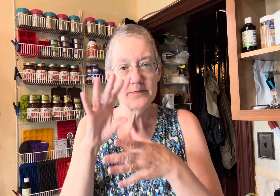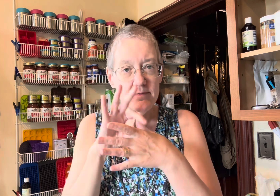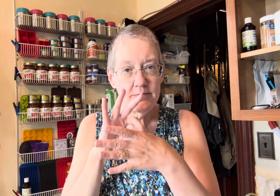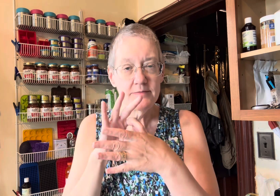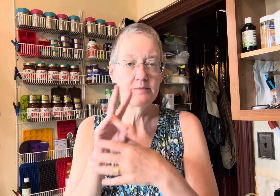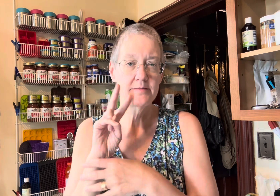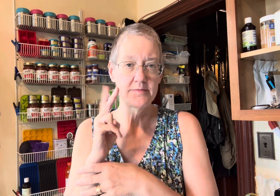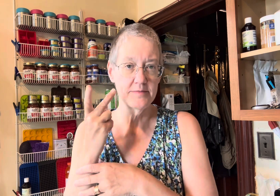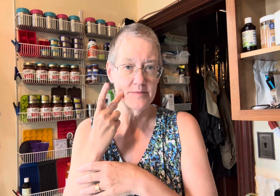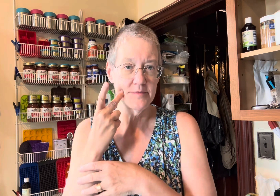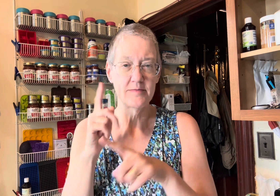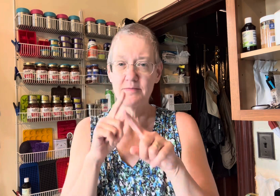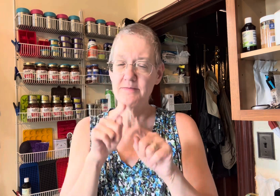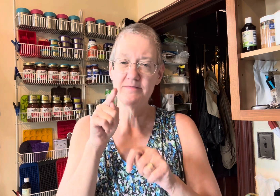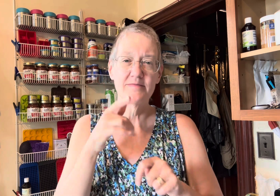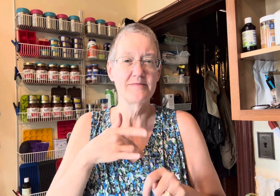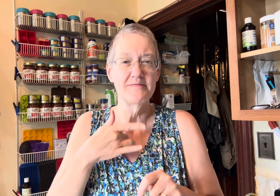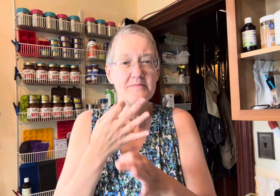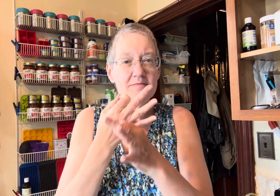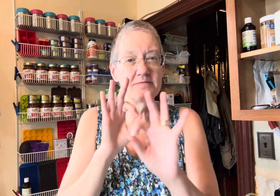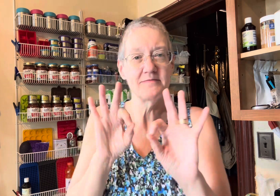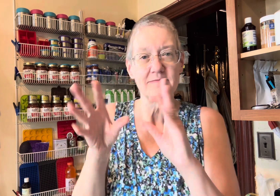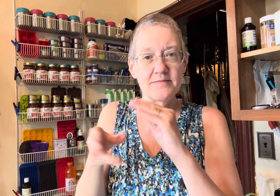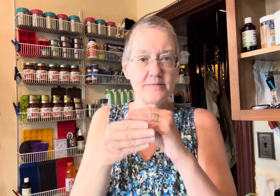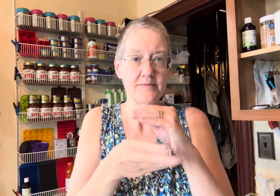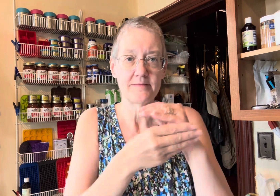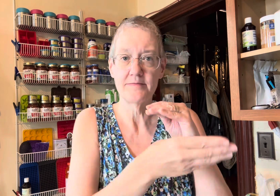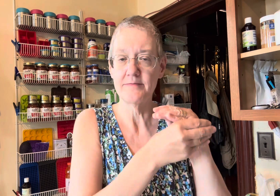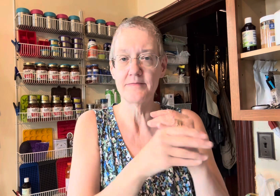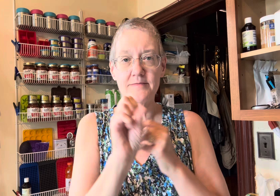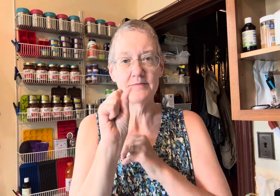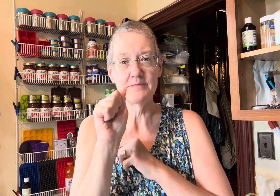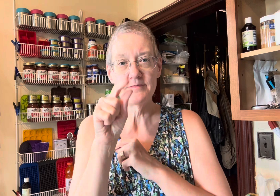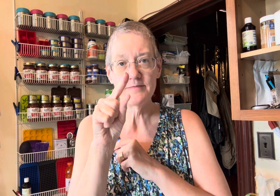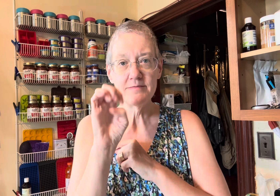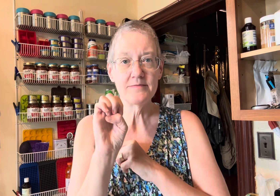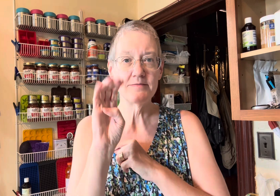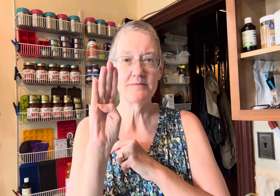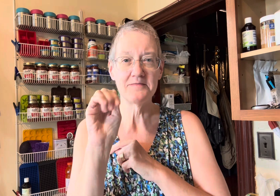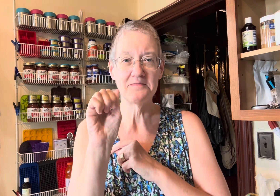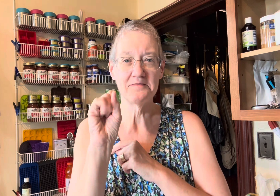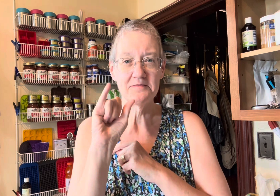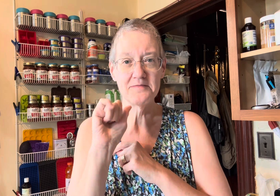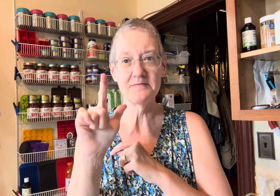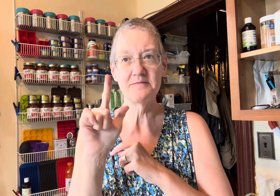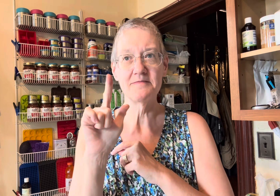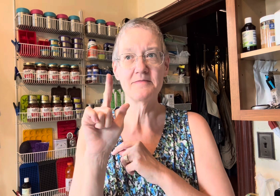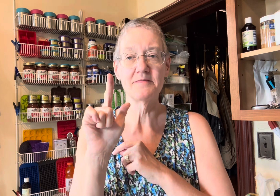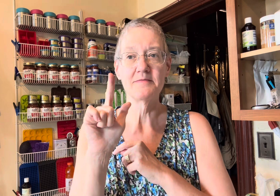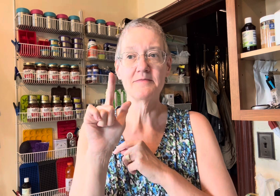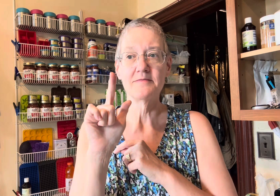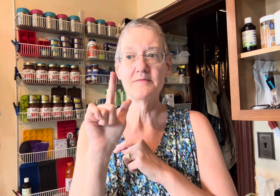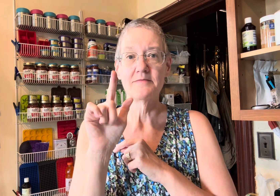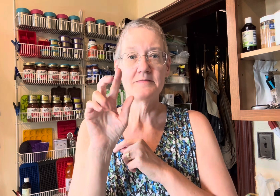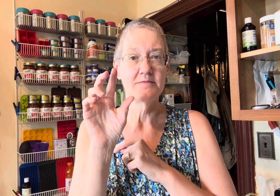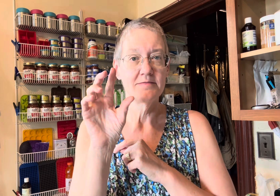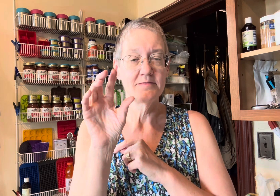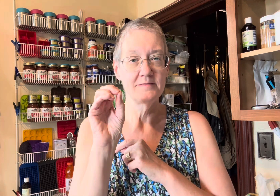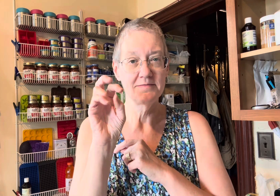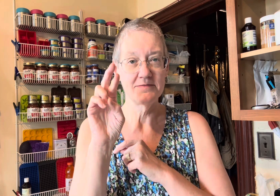for spice because I really enjoy the taste of the meat and the vegetables. So I don't add many spices to my cooking anymore. But you can